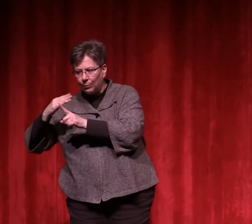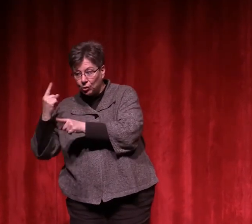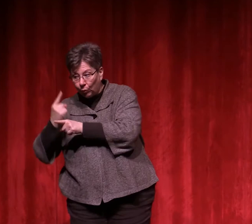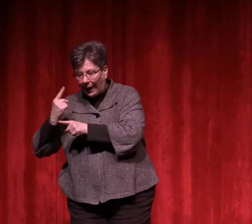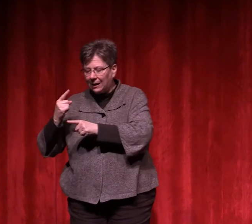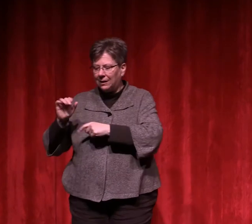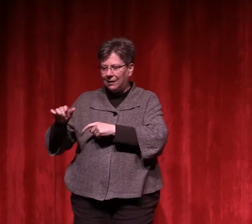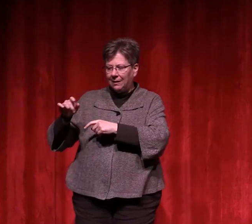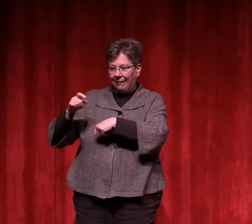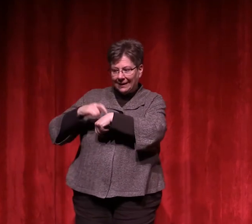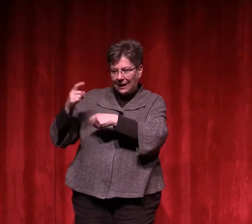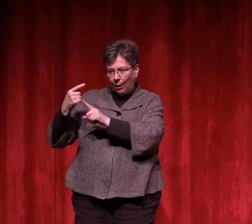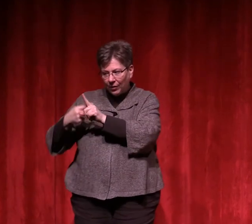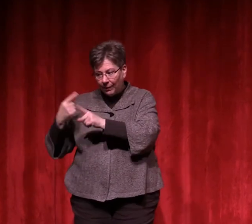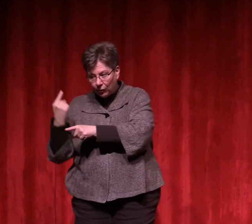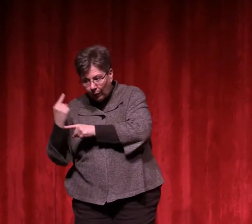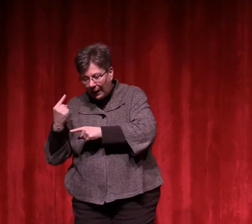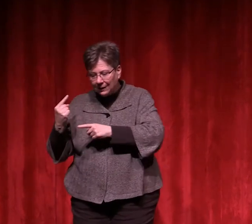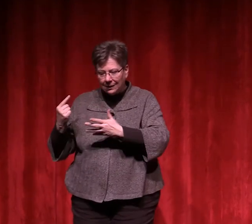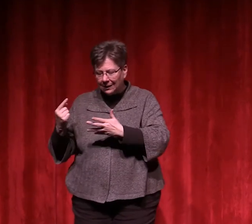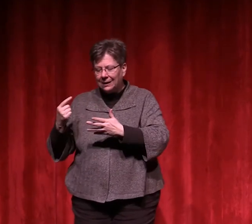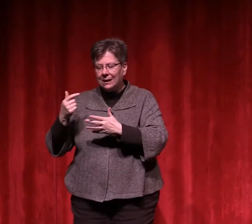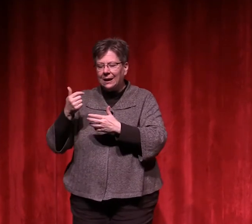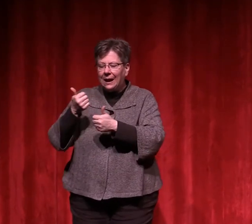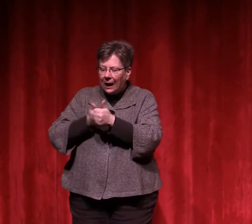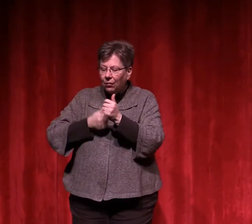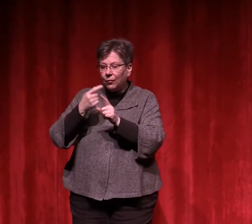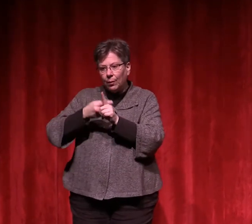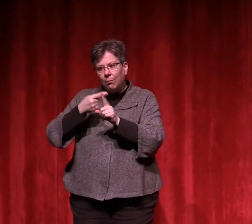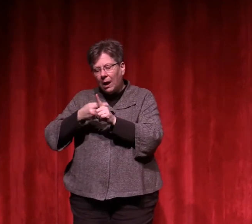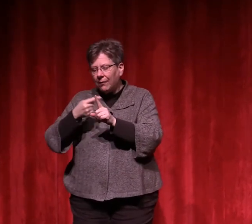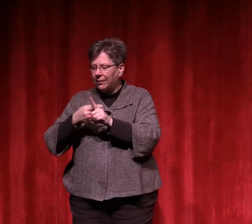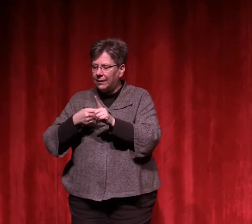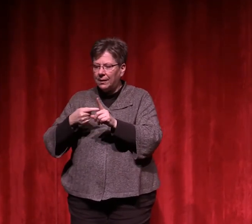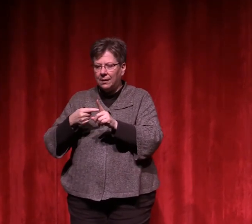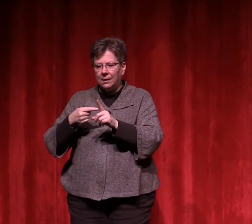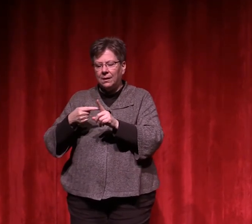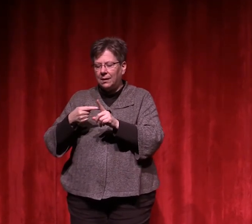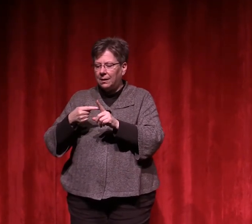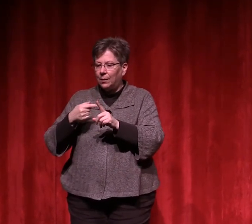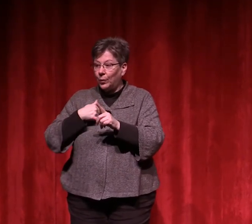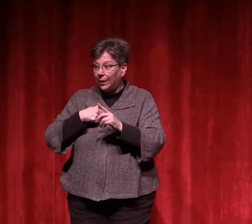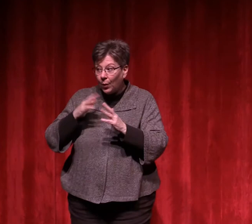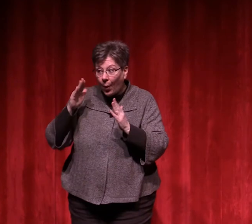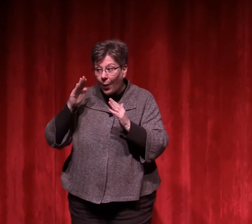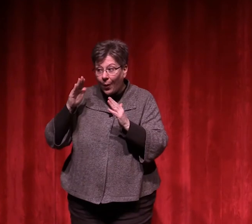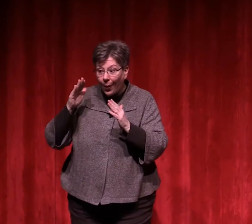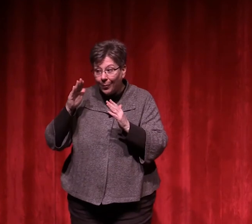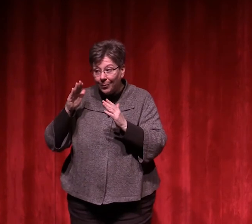time of the month. Each month was started with hope and ended in despair.